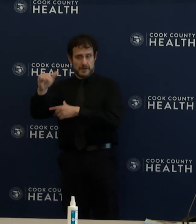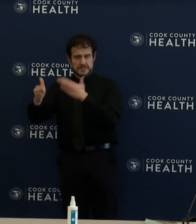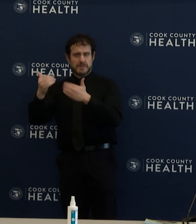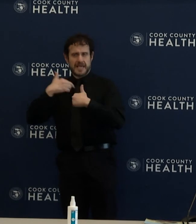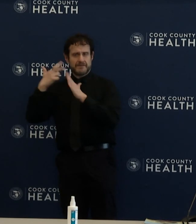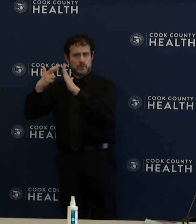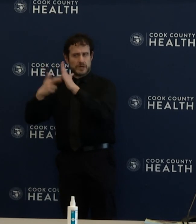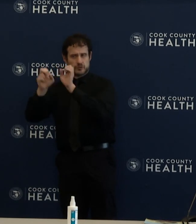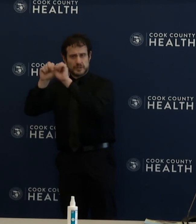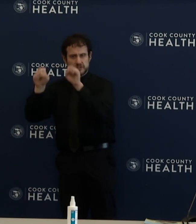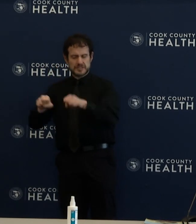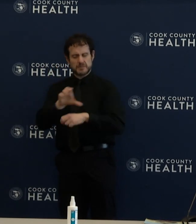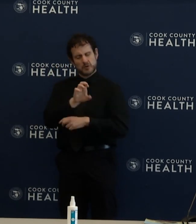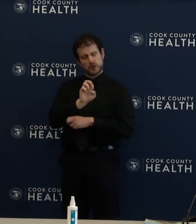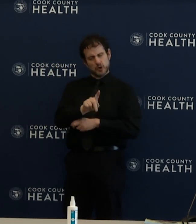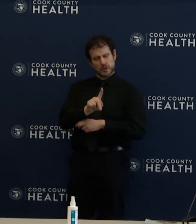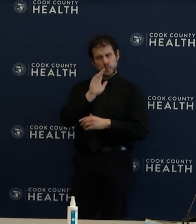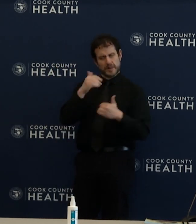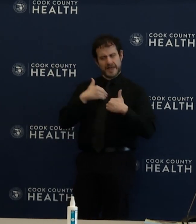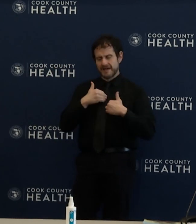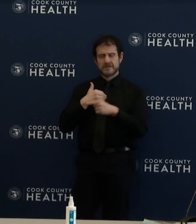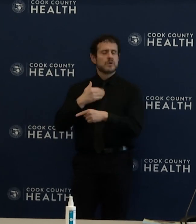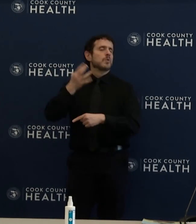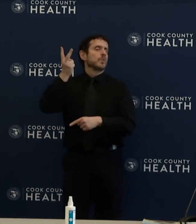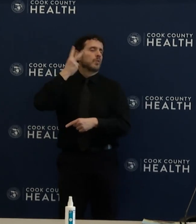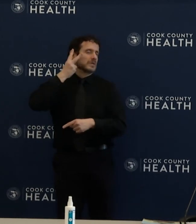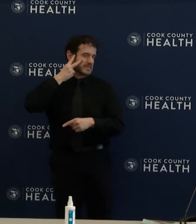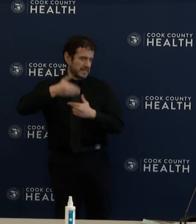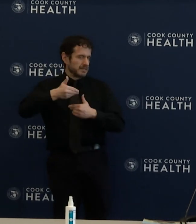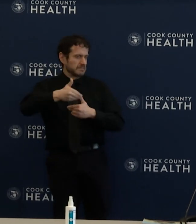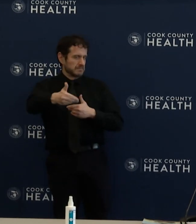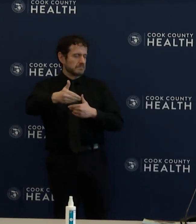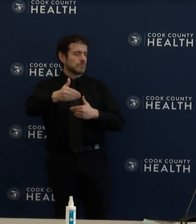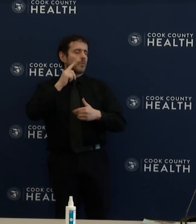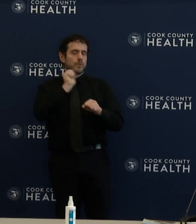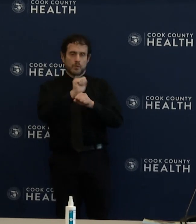Well, we'll see as the days go ahead. Right now, we're working with our healthcare providers.